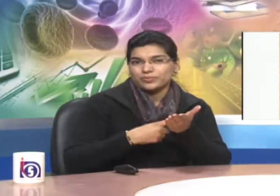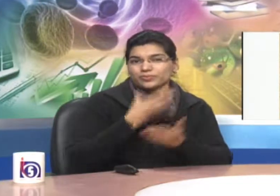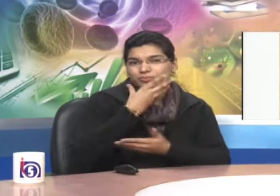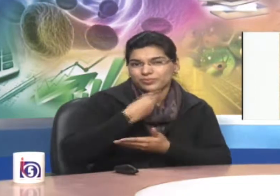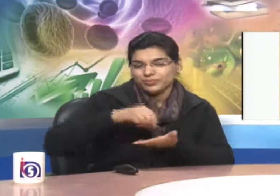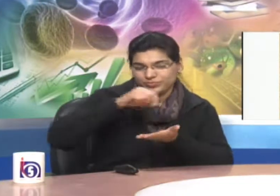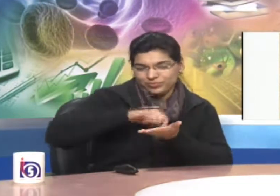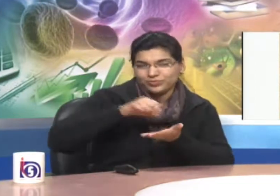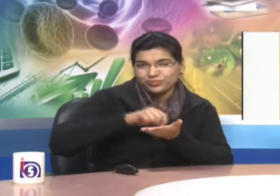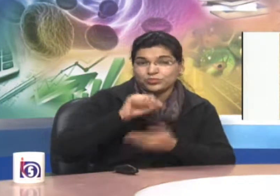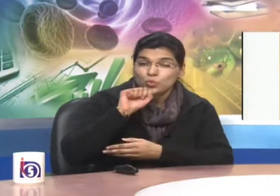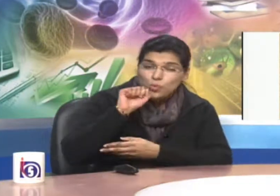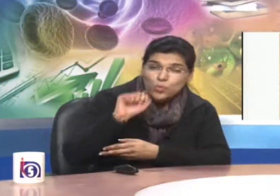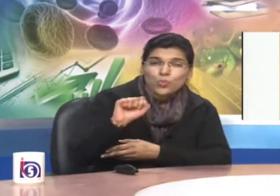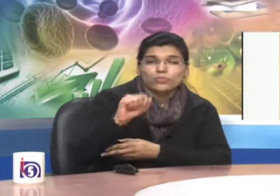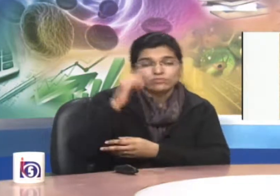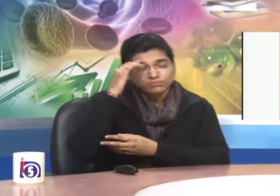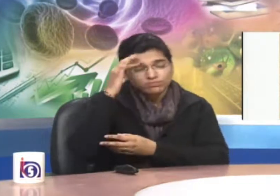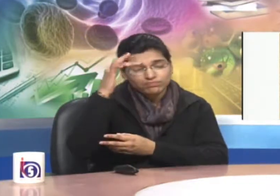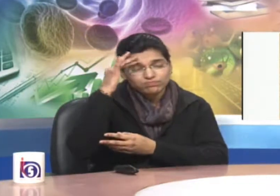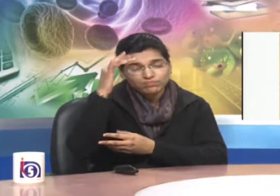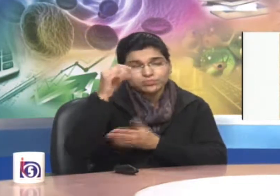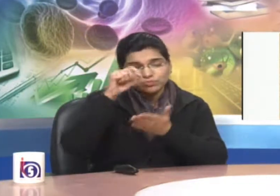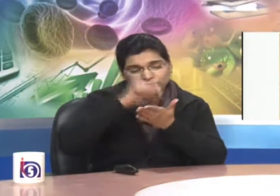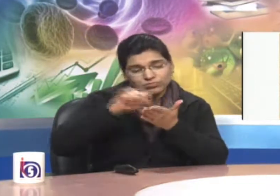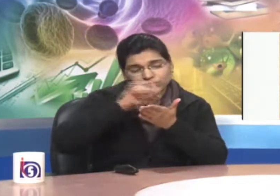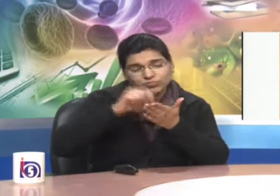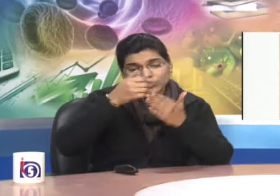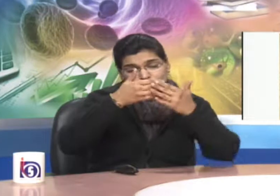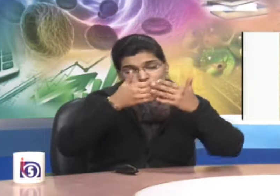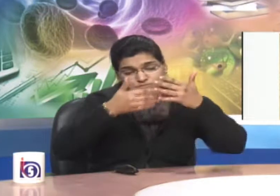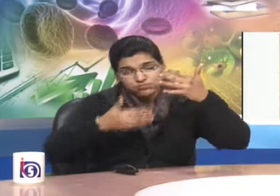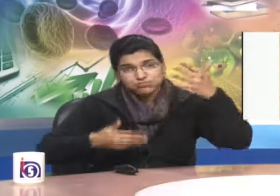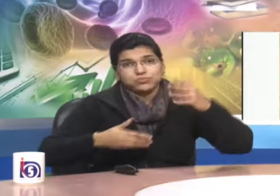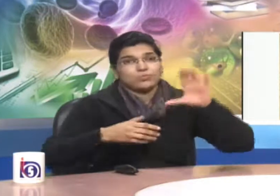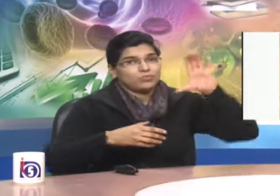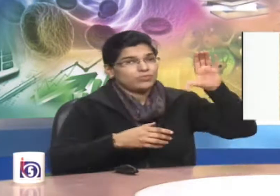this is the poem that Rabindranath Tagore wrote.